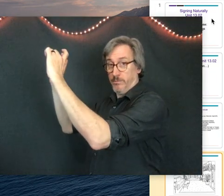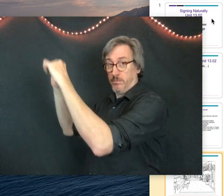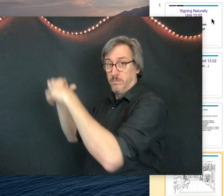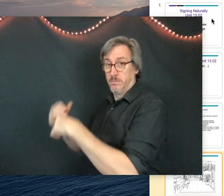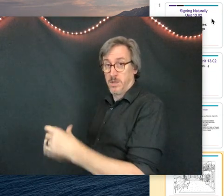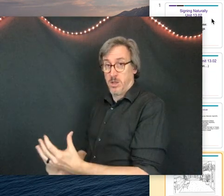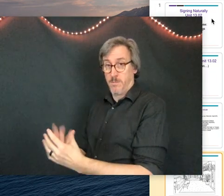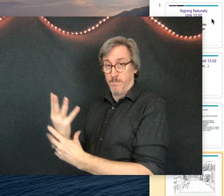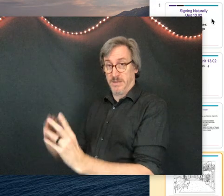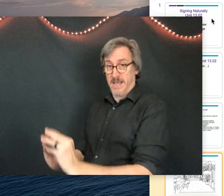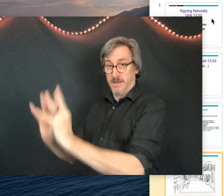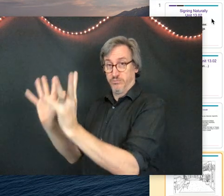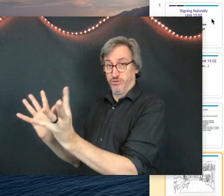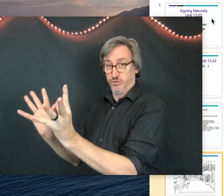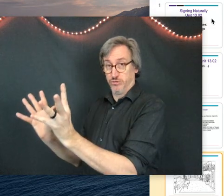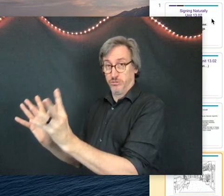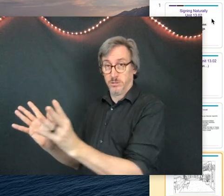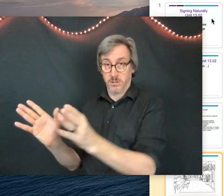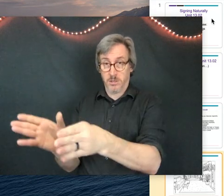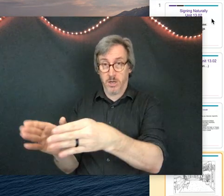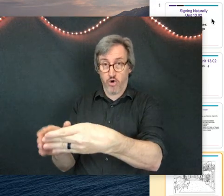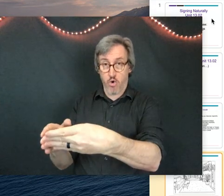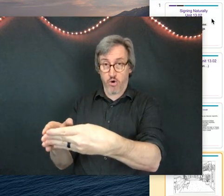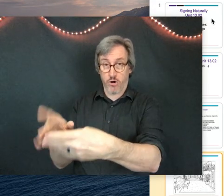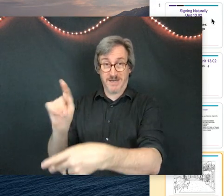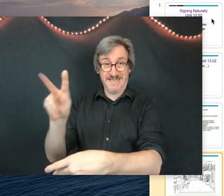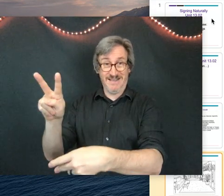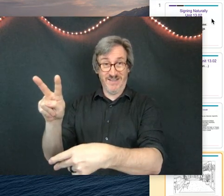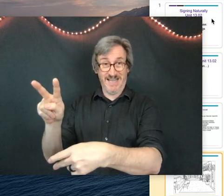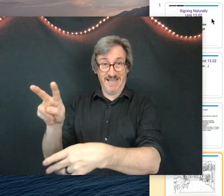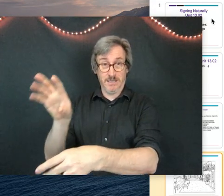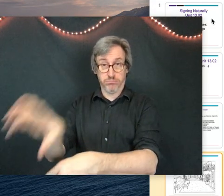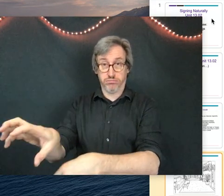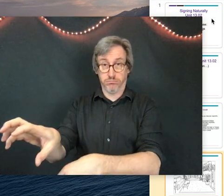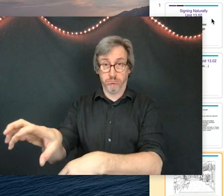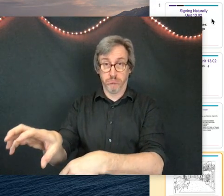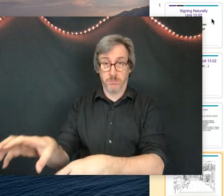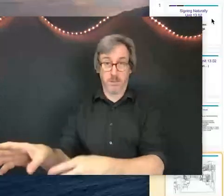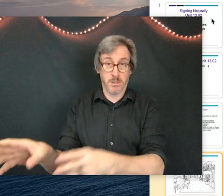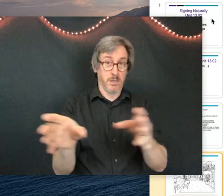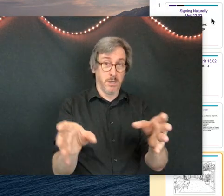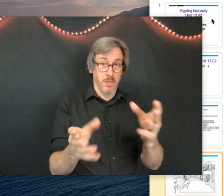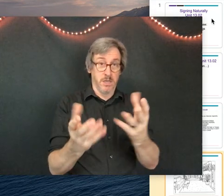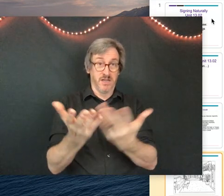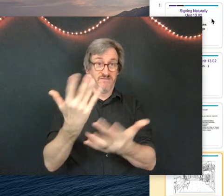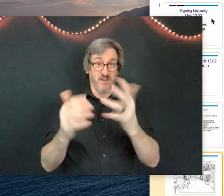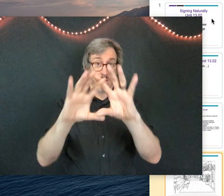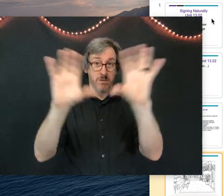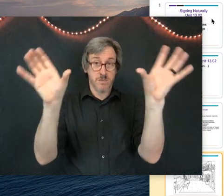boom, plant, corner TV, boom.